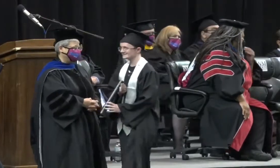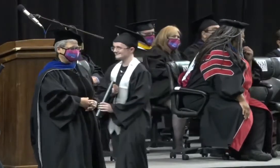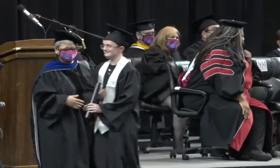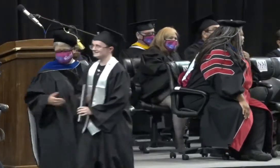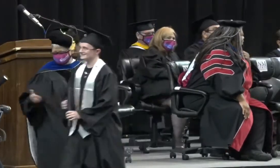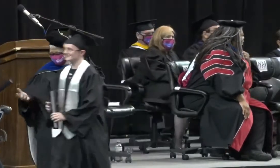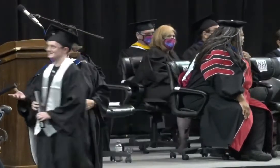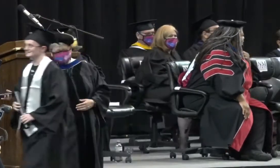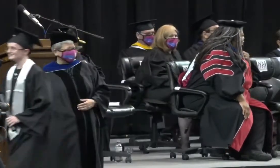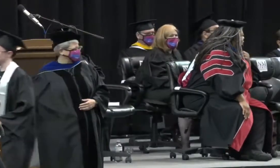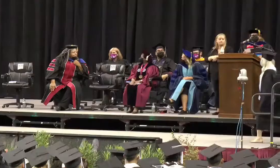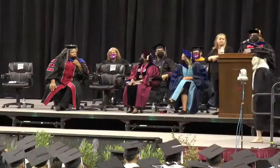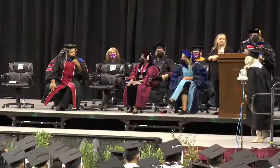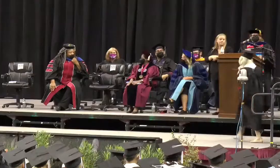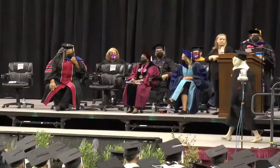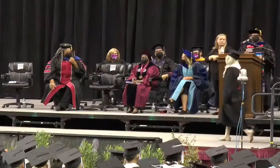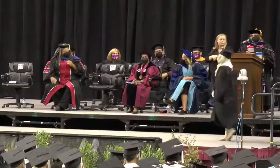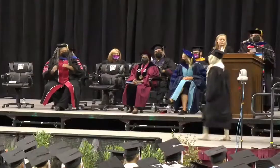Jade M. Porter.